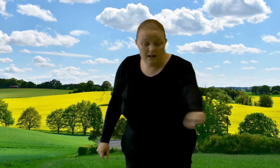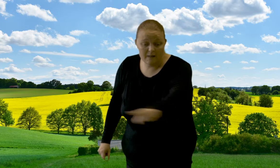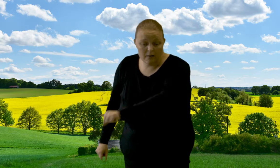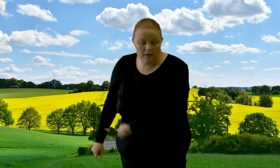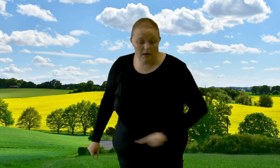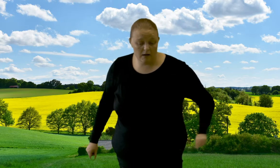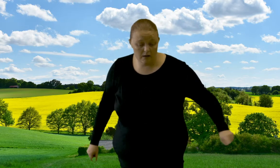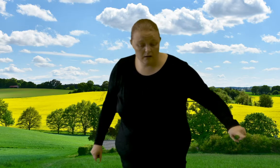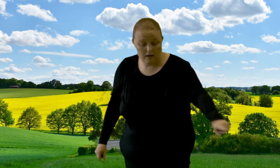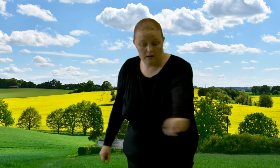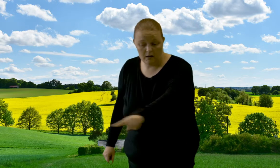in the...